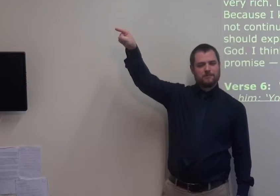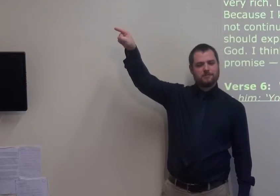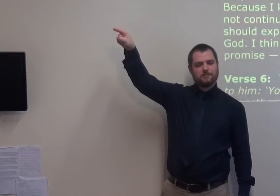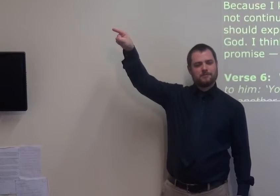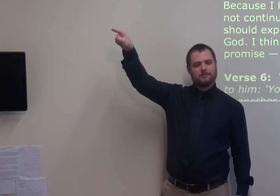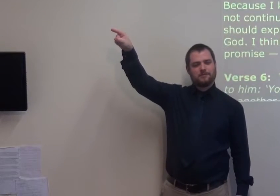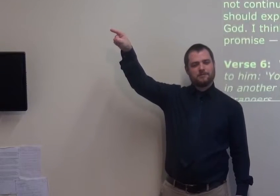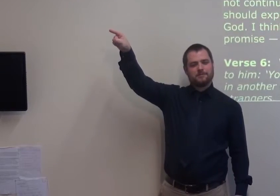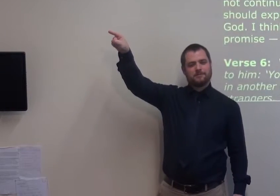Verse 6.